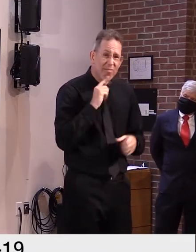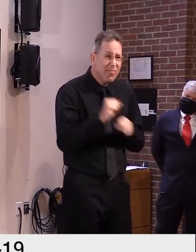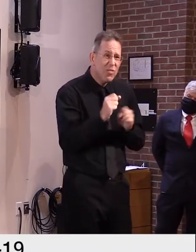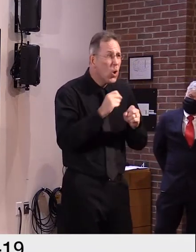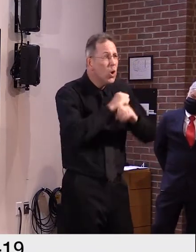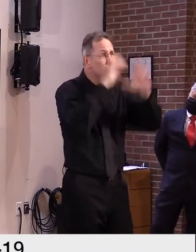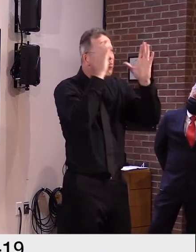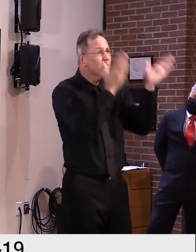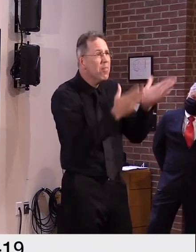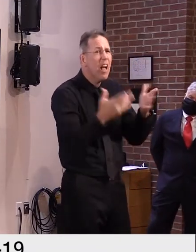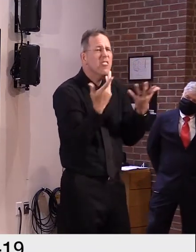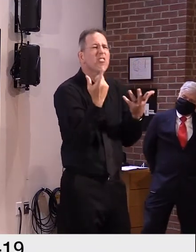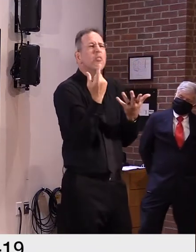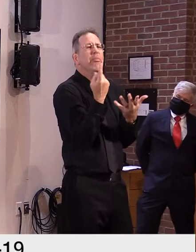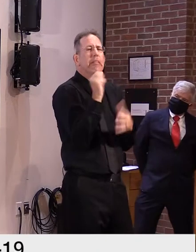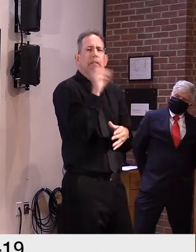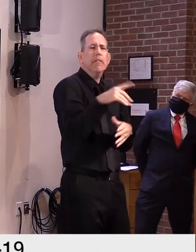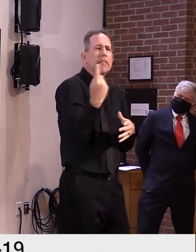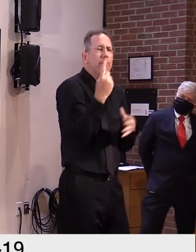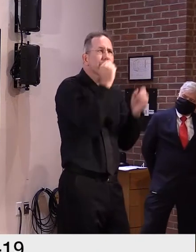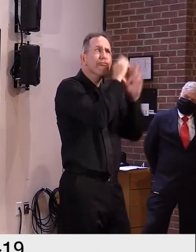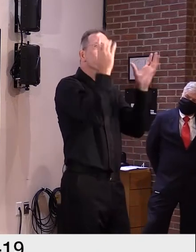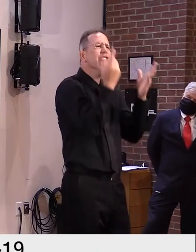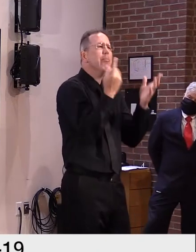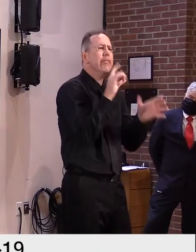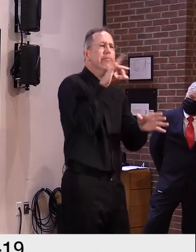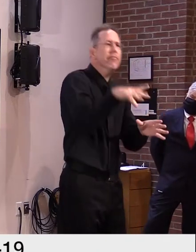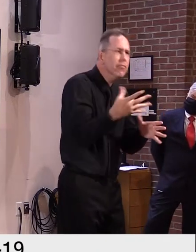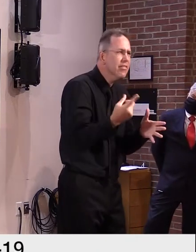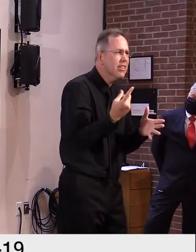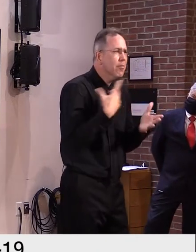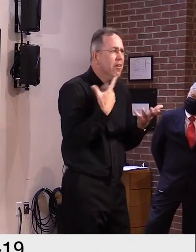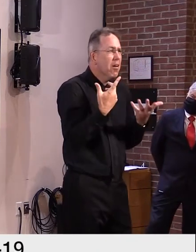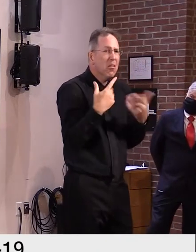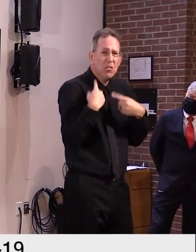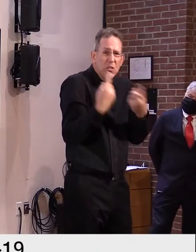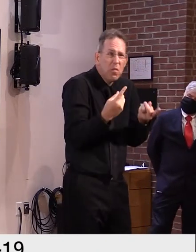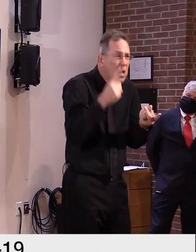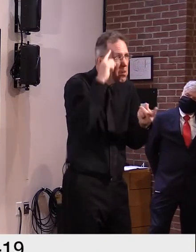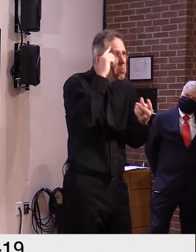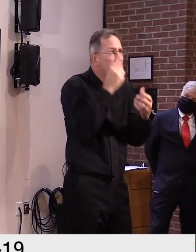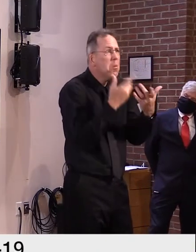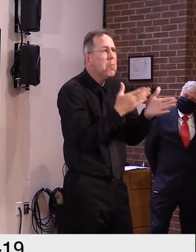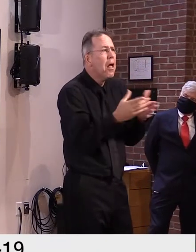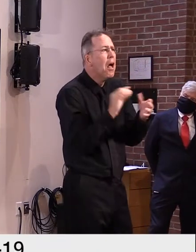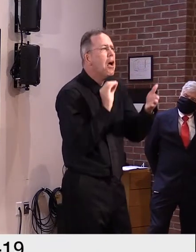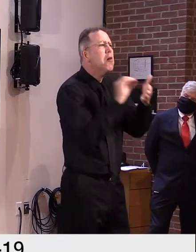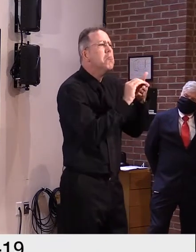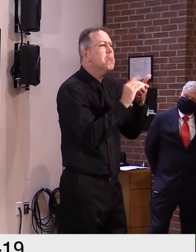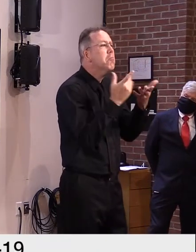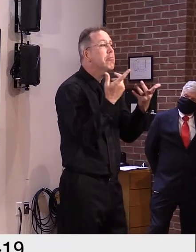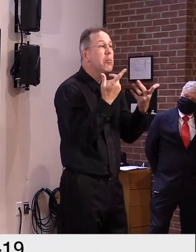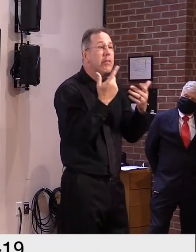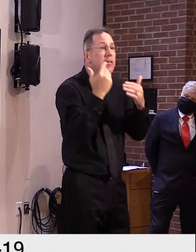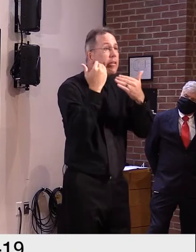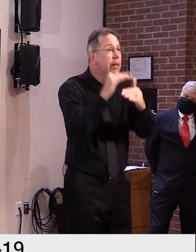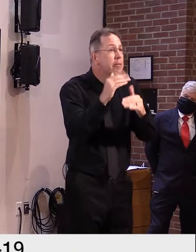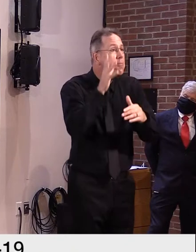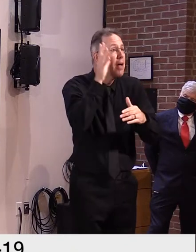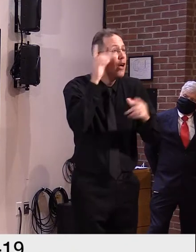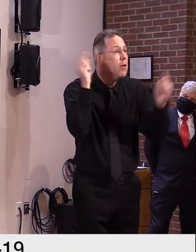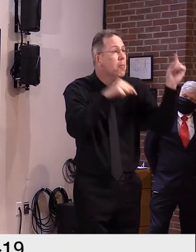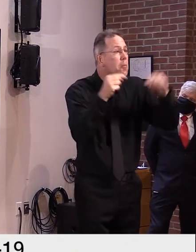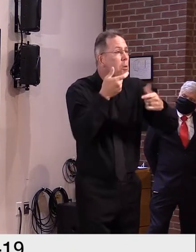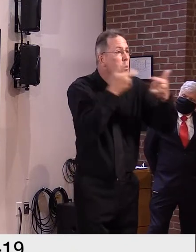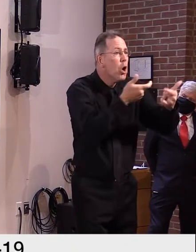even considering at this point. There's been no discussion. It's how to limit the crowd, maybe. There's many variables being considered. Once again,